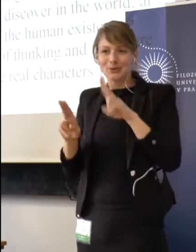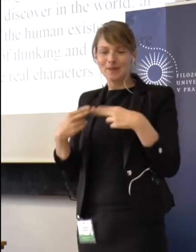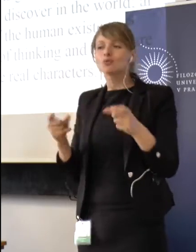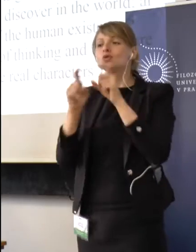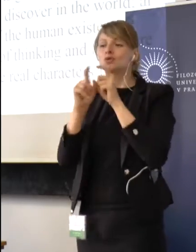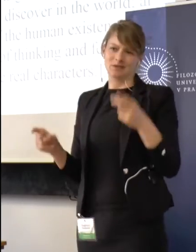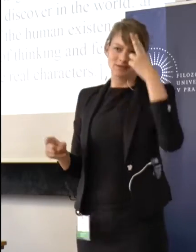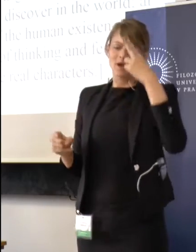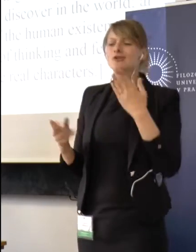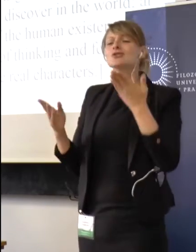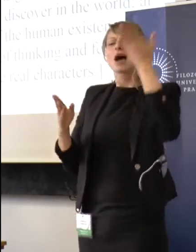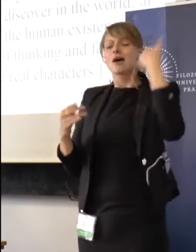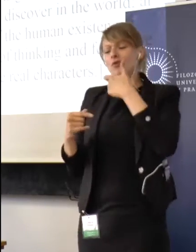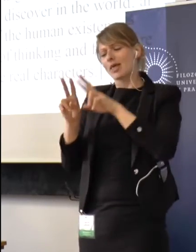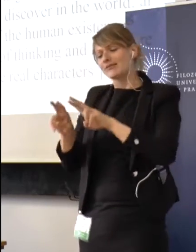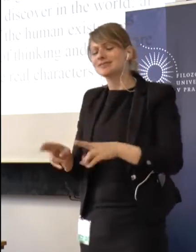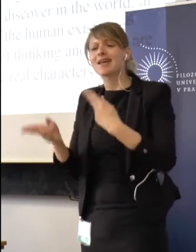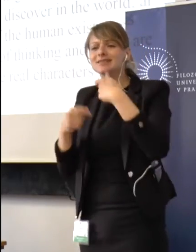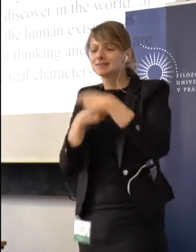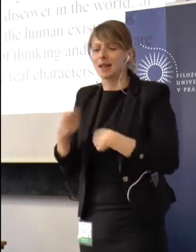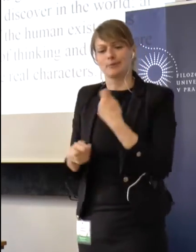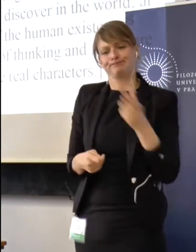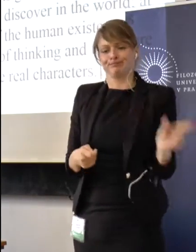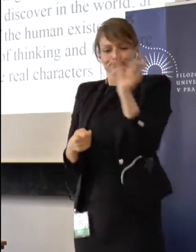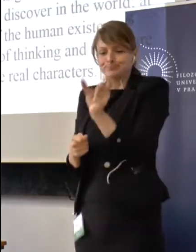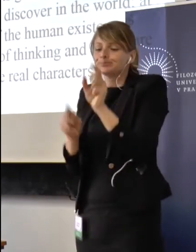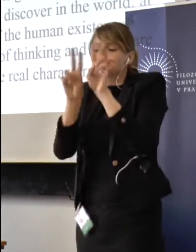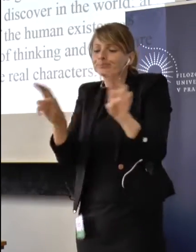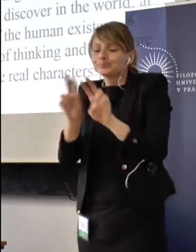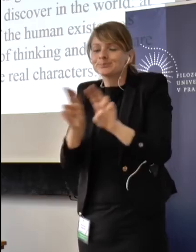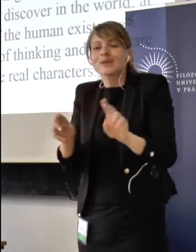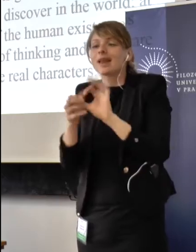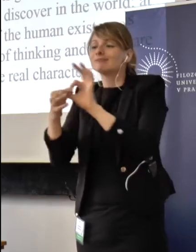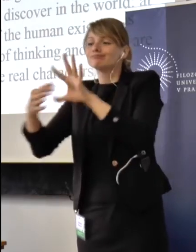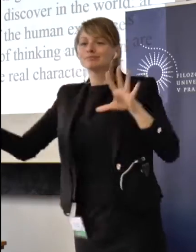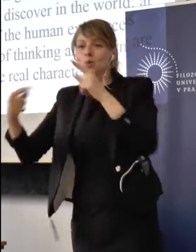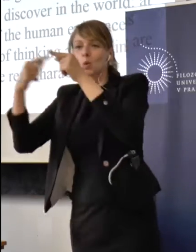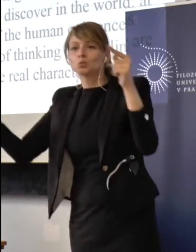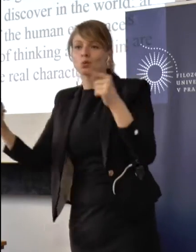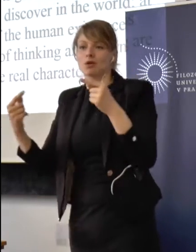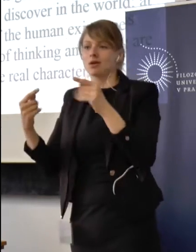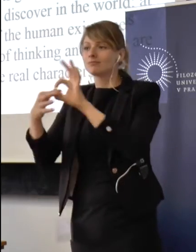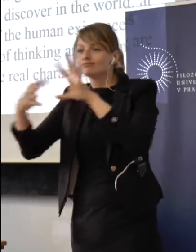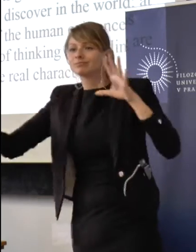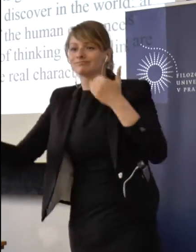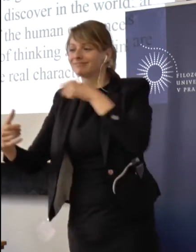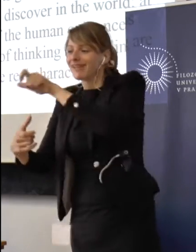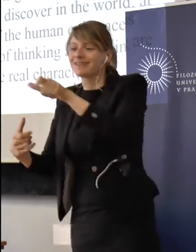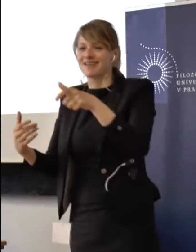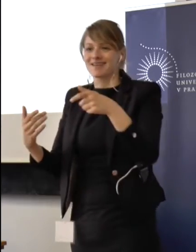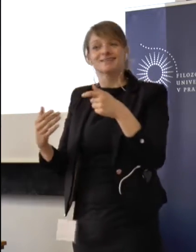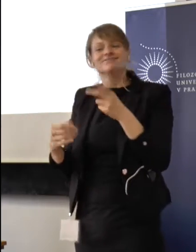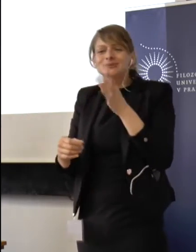communicative and arbitrary, no, but they are cognitive and plural. Oh, that is important. And hence, so now